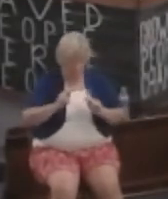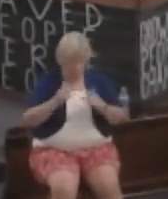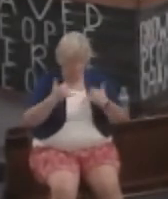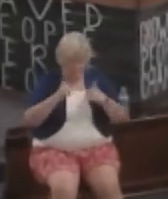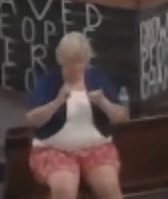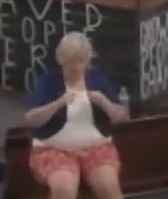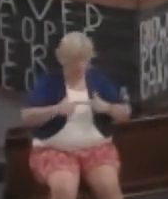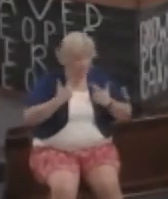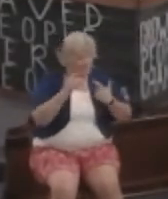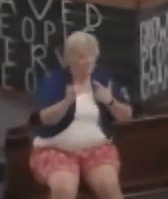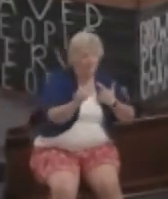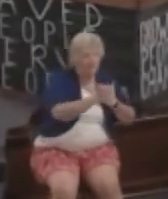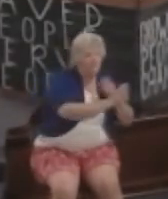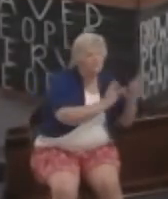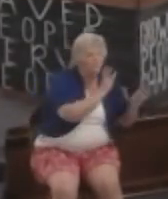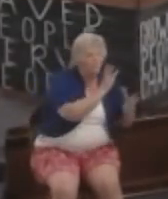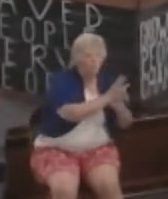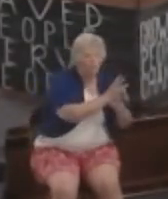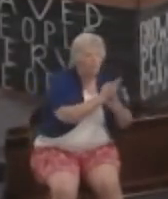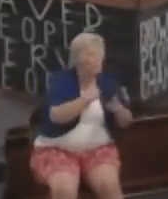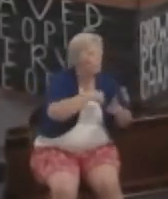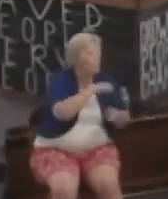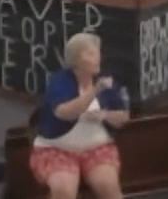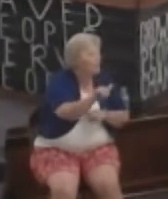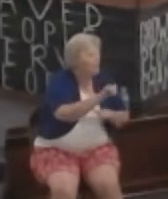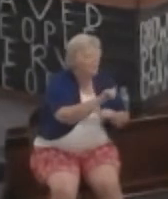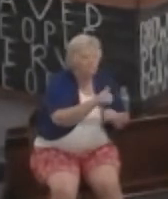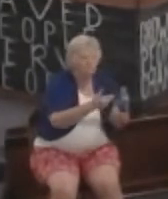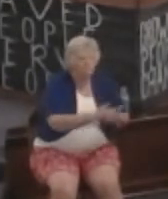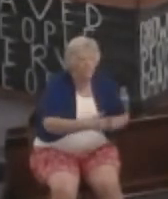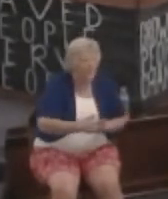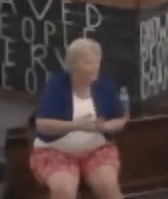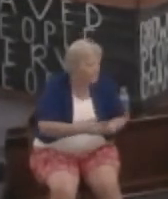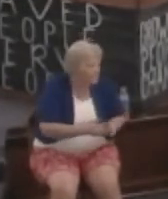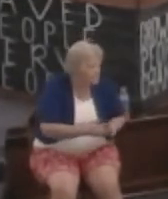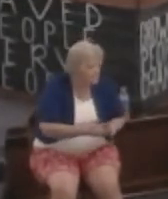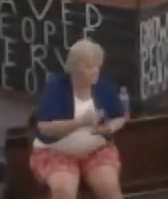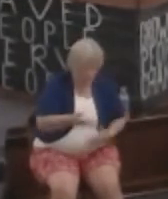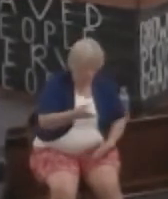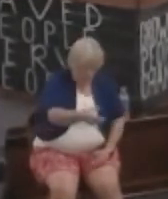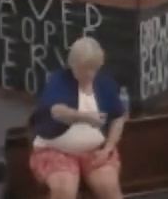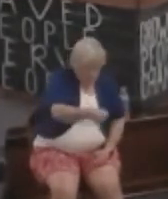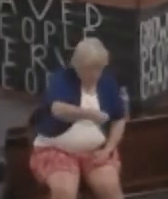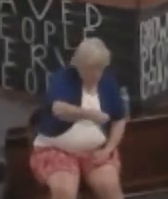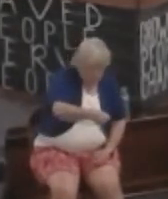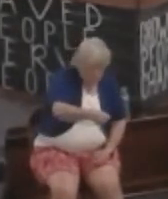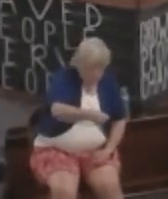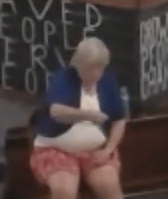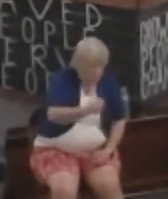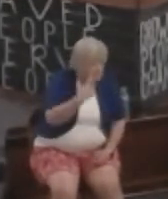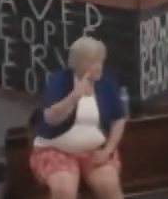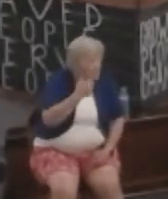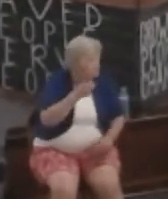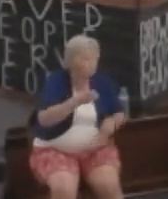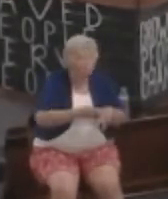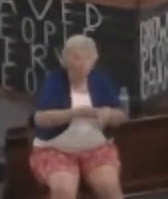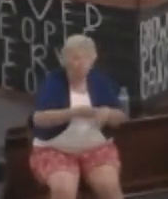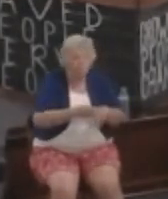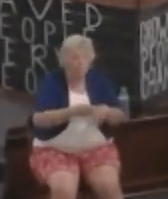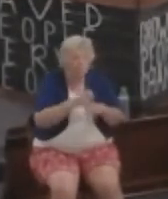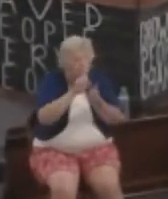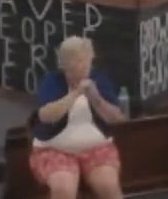worldly, mere infants in Christ. I gave you milk, not solid food, for you were not ready for it.